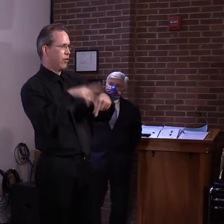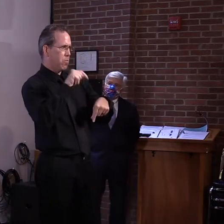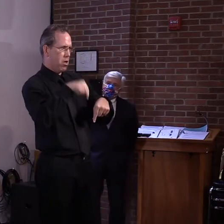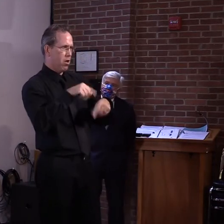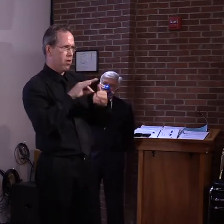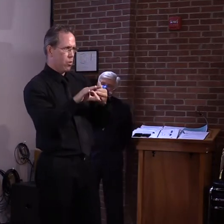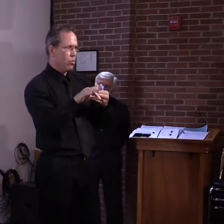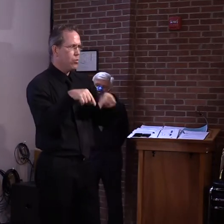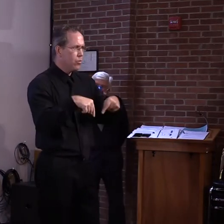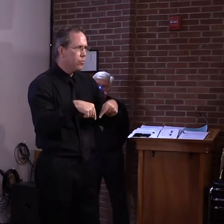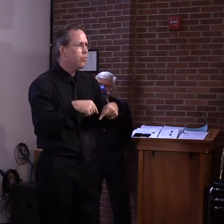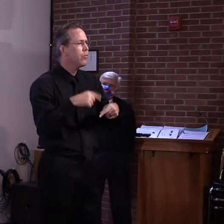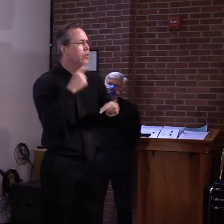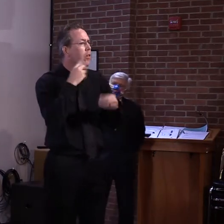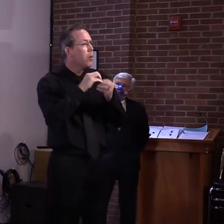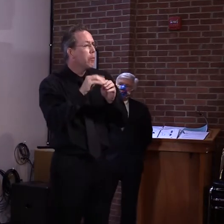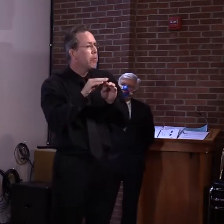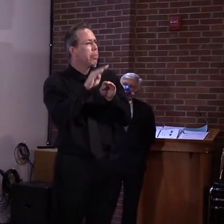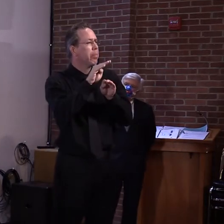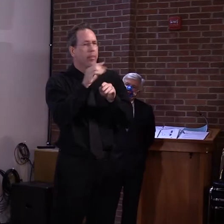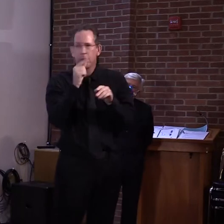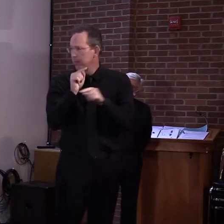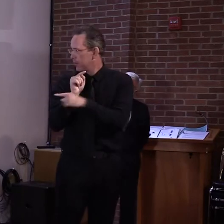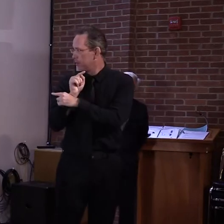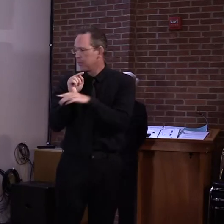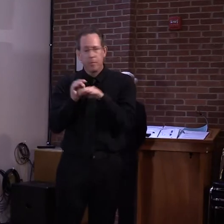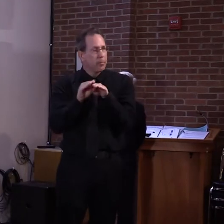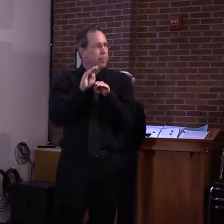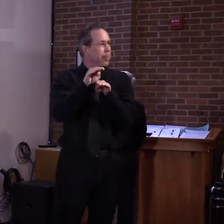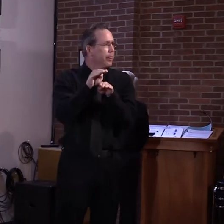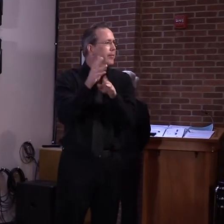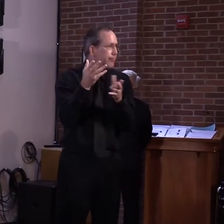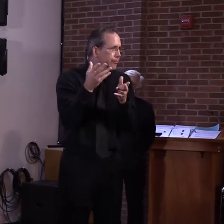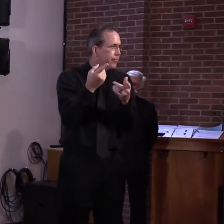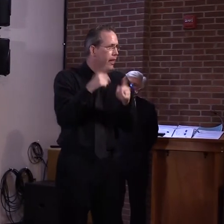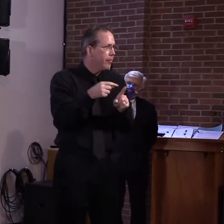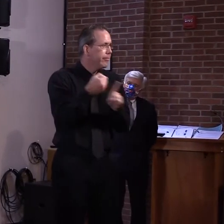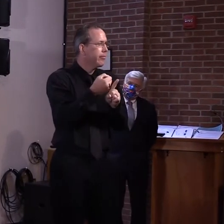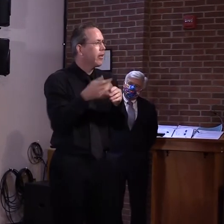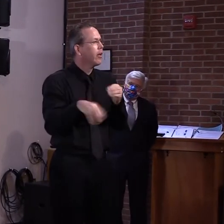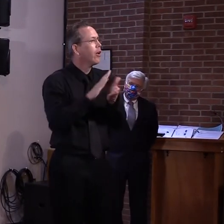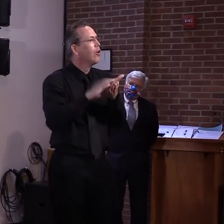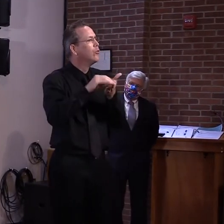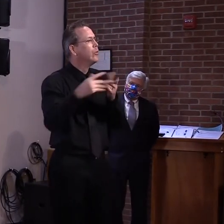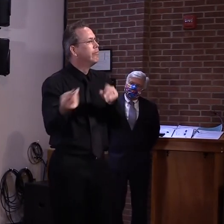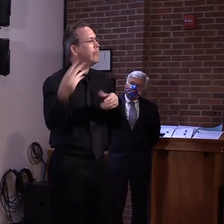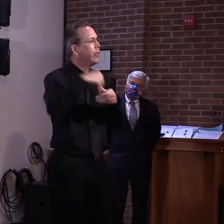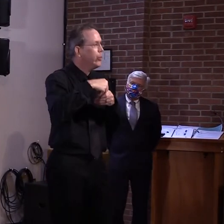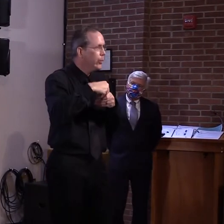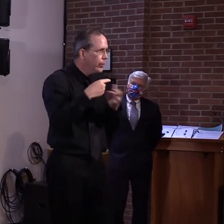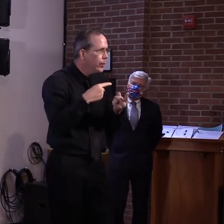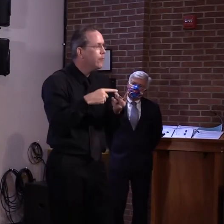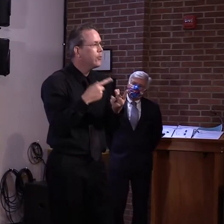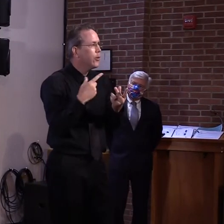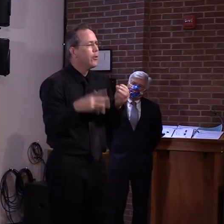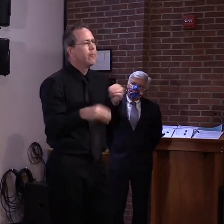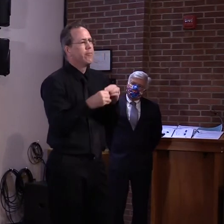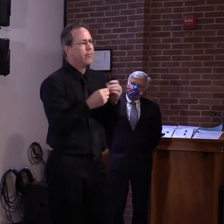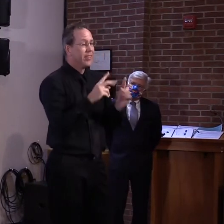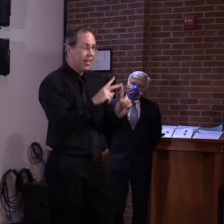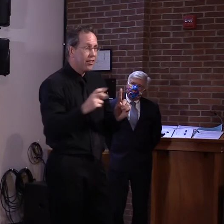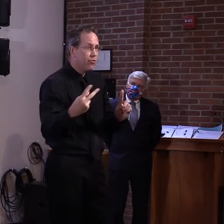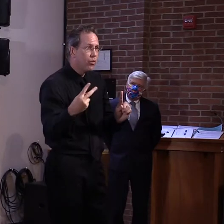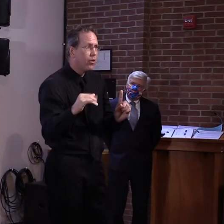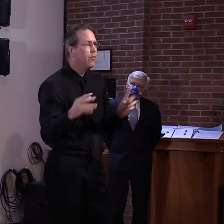generally. And then when you layer on K through 12 on top of that, you see that, you know, there is, again, what I'd consider a slight